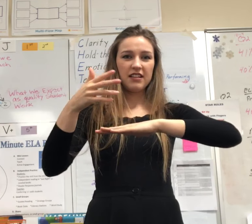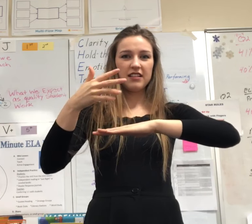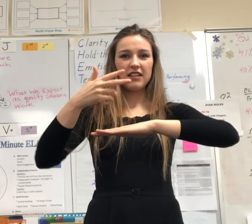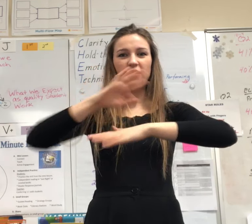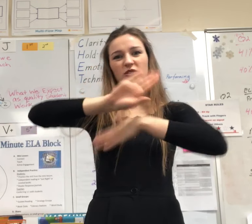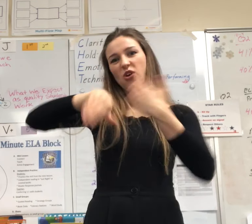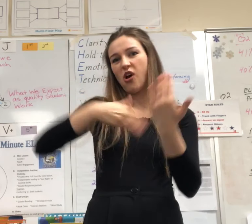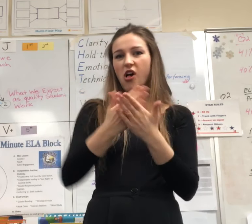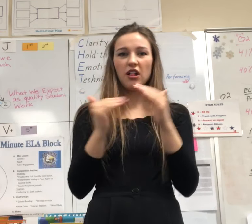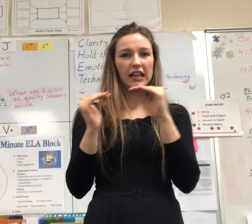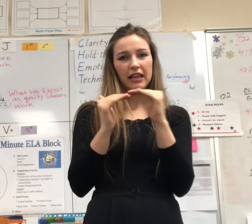here, Allie.